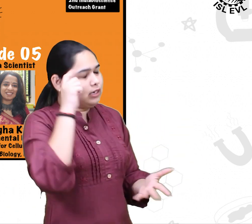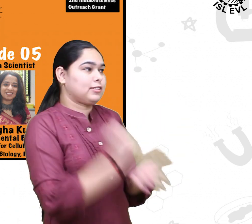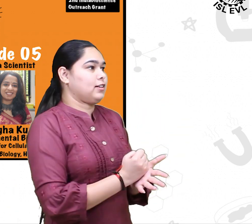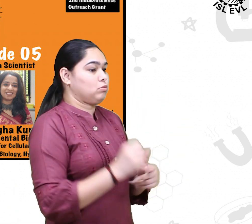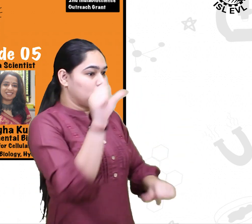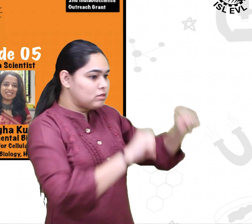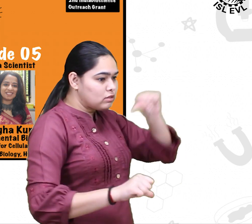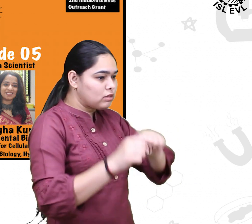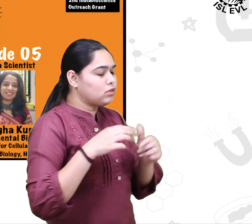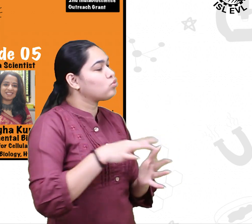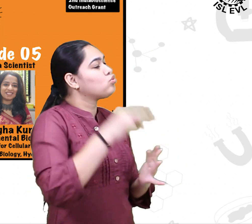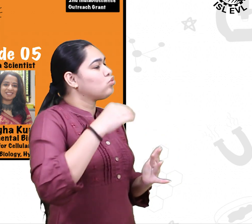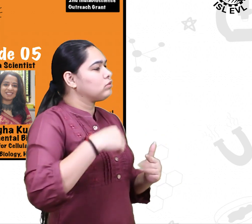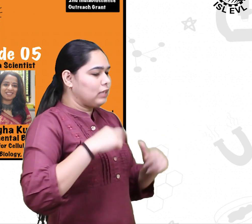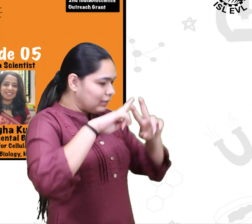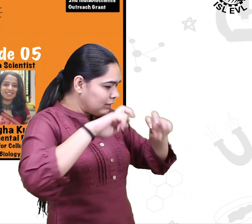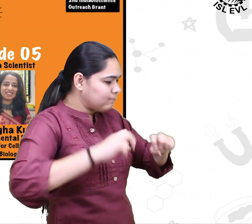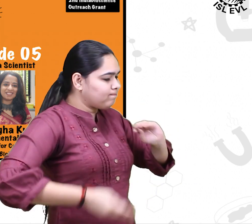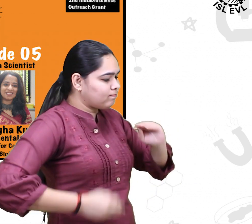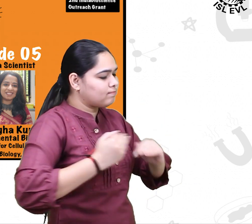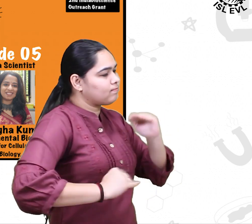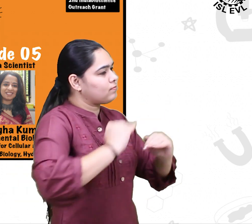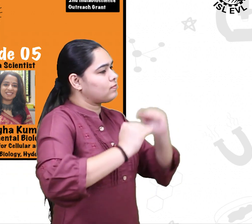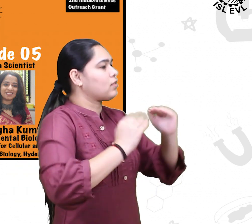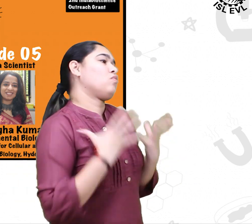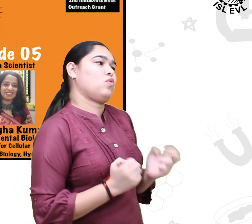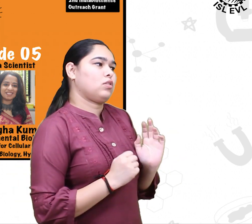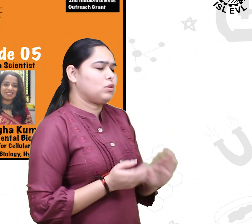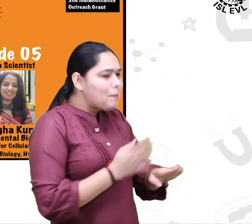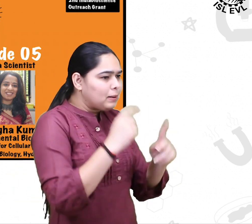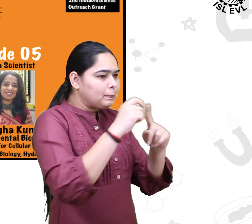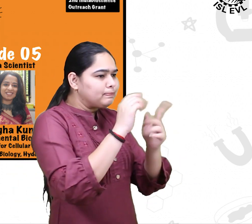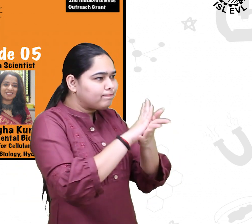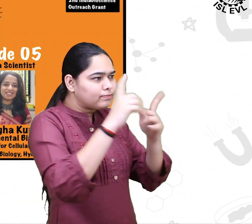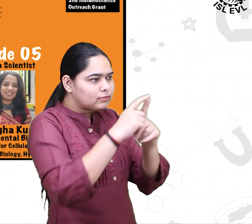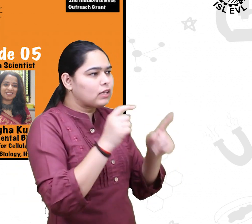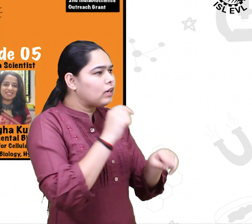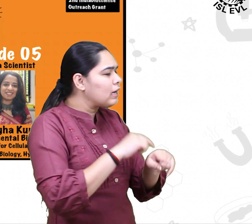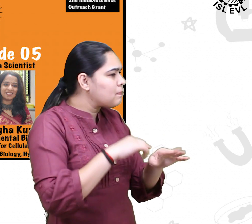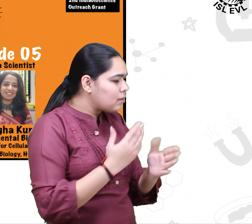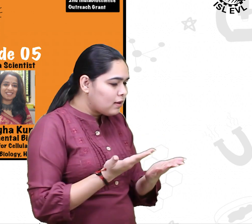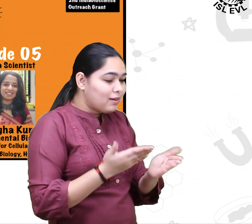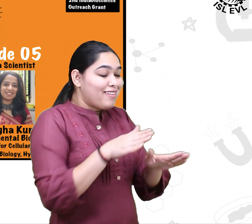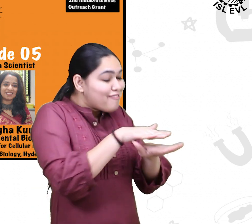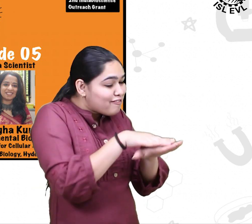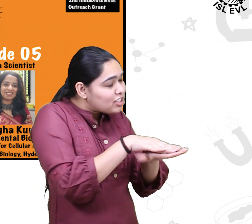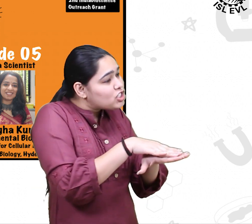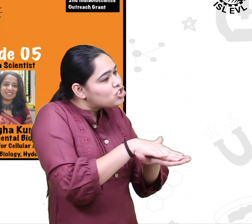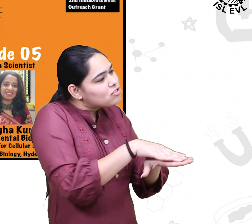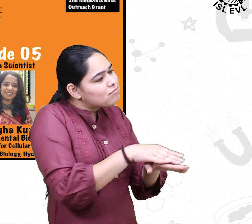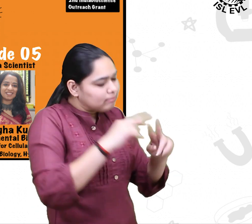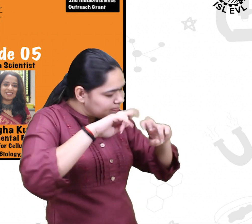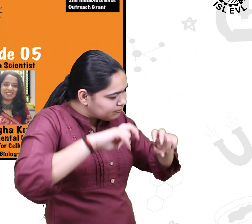in. So then I decided to pursue science as a career for research. During my PhD, I